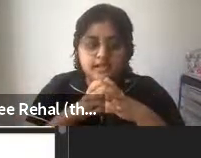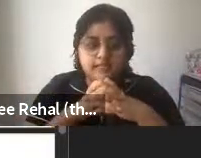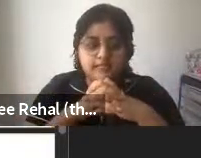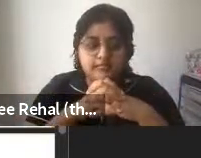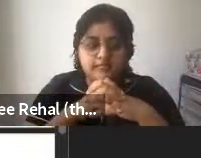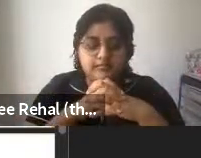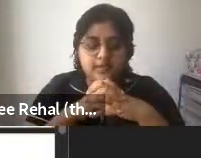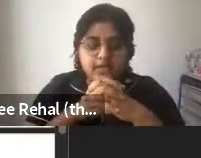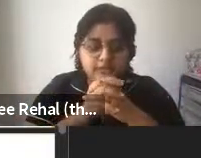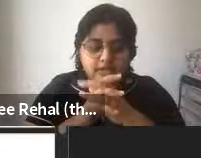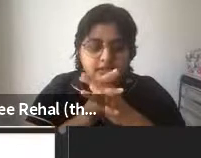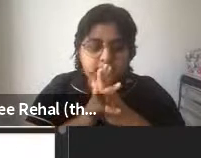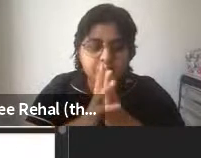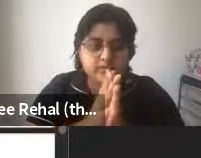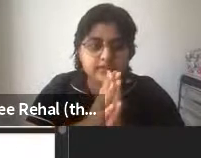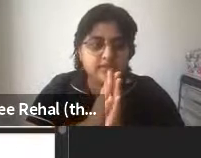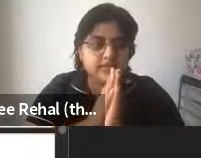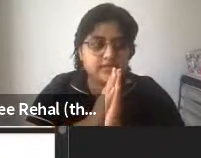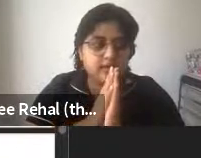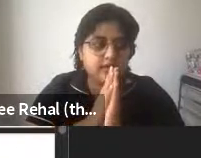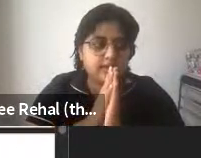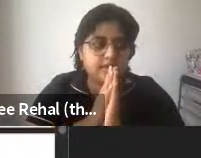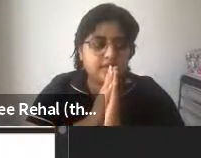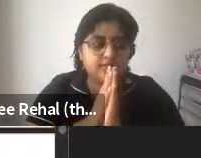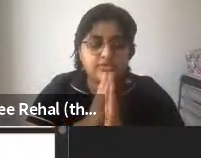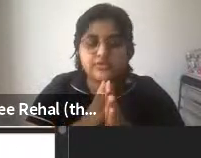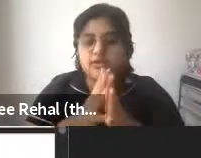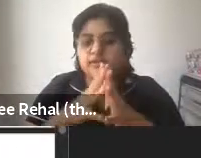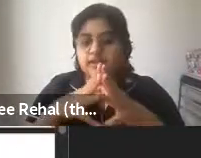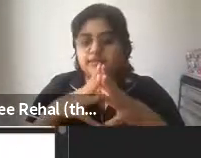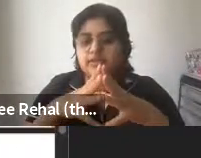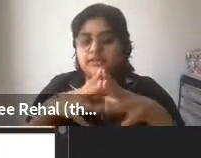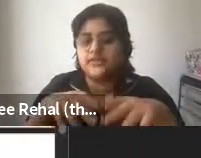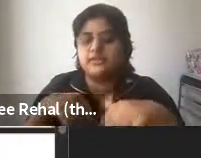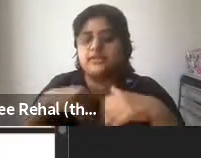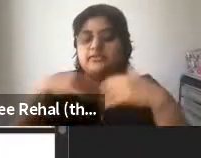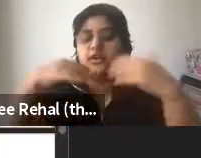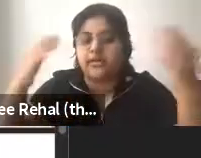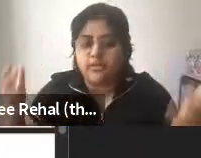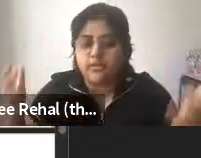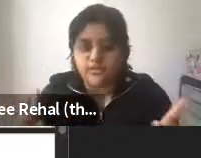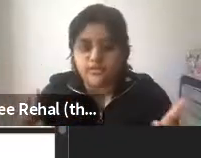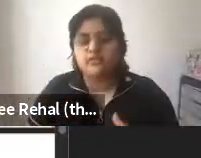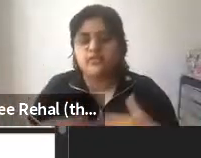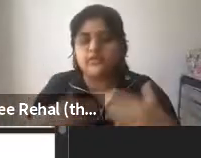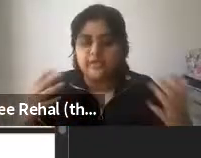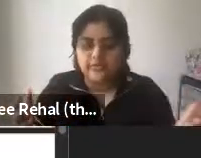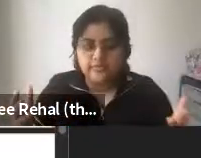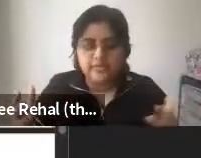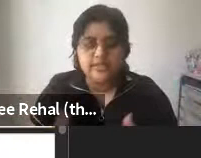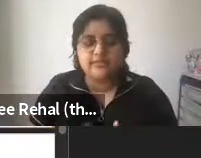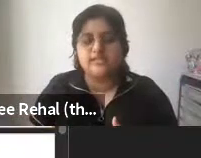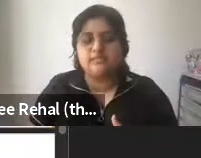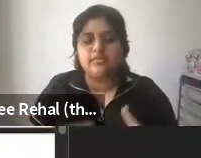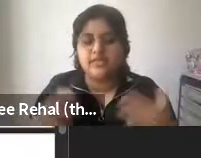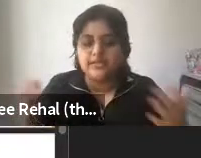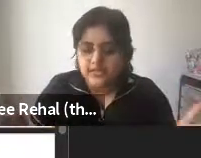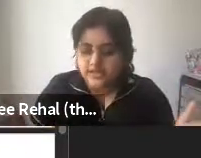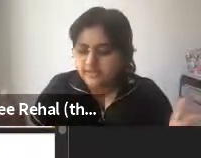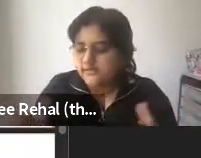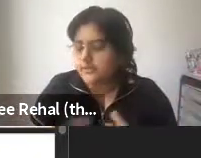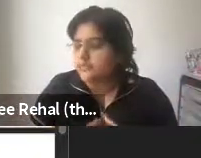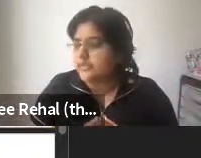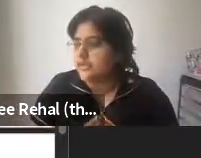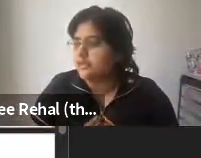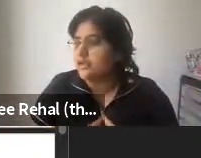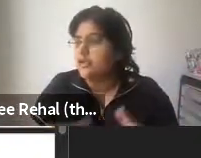And after that, I went out to Montreal to kind of like just like live on my own without my family. My sibling was